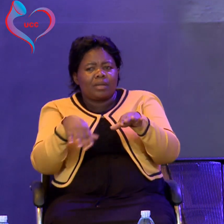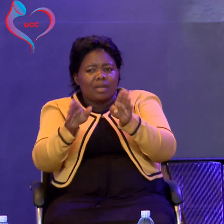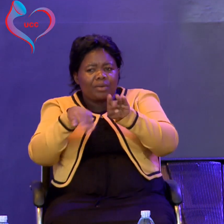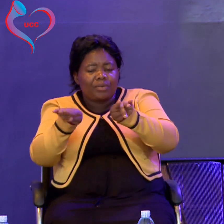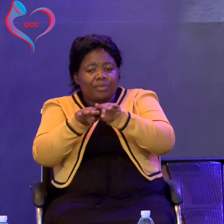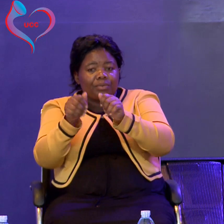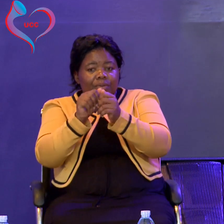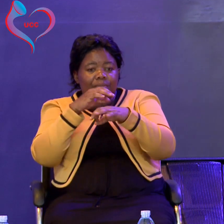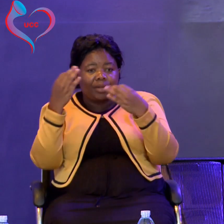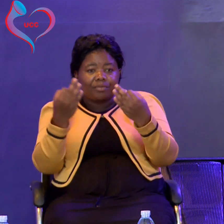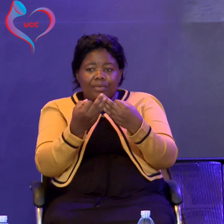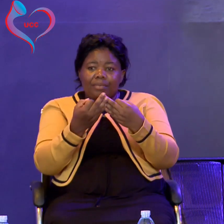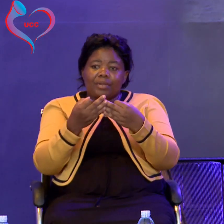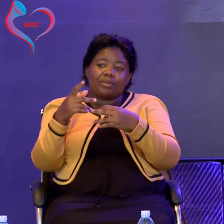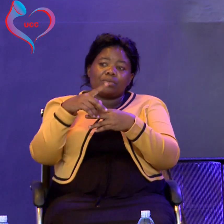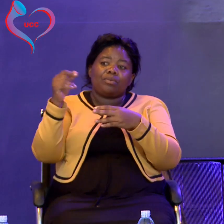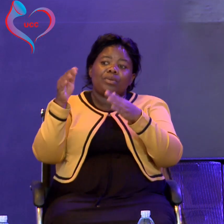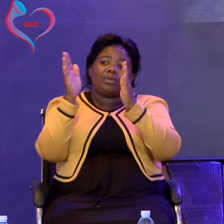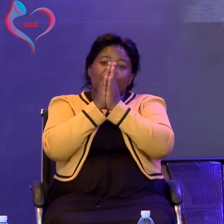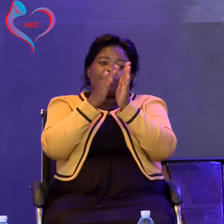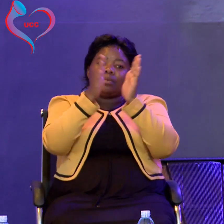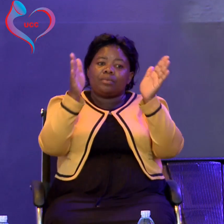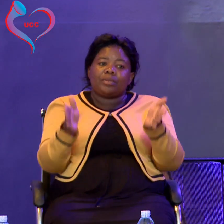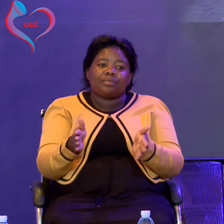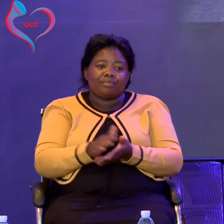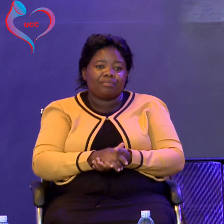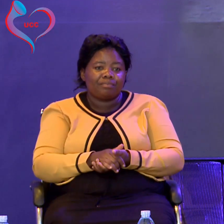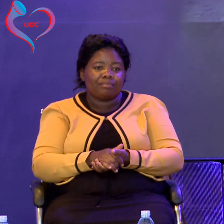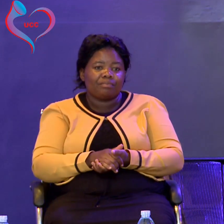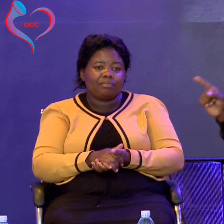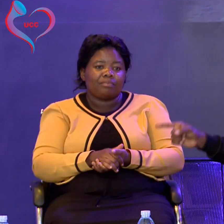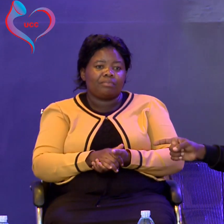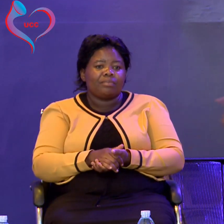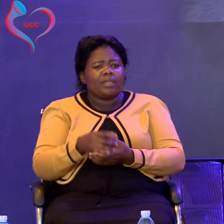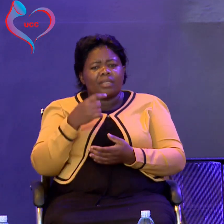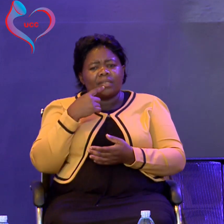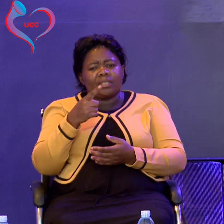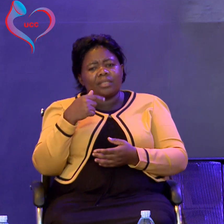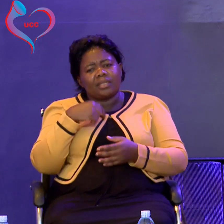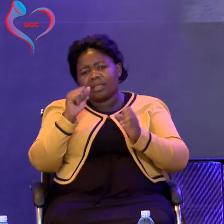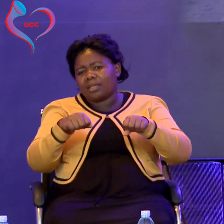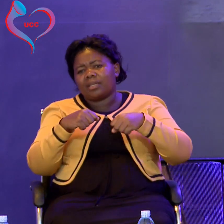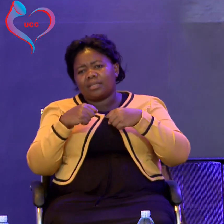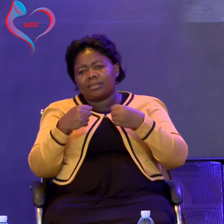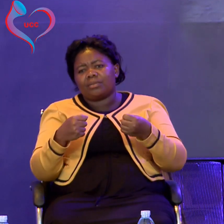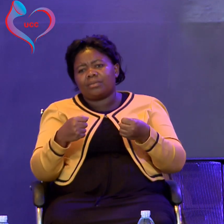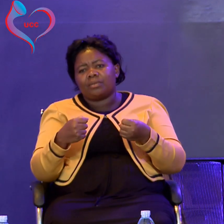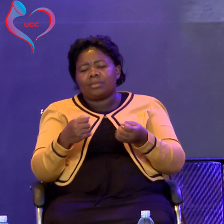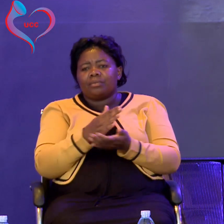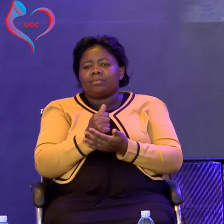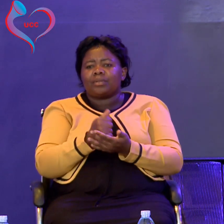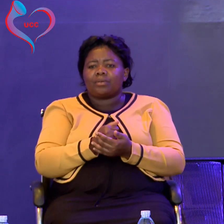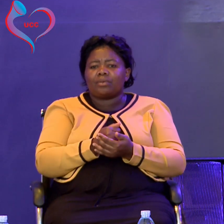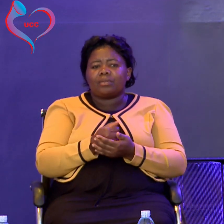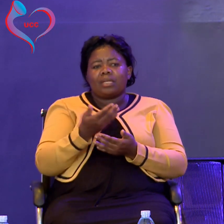to be there and yet I purpose to be with my family in prayer at the same time. Nekugamba sijja kusobola kujja kubanga nalaganye okusabako n'abaana